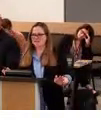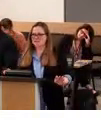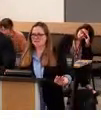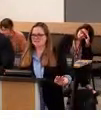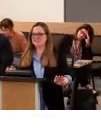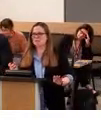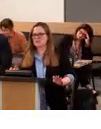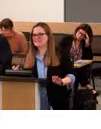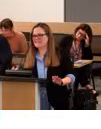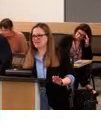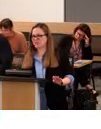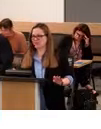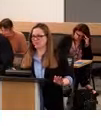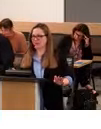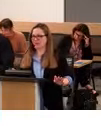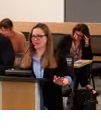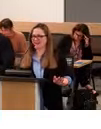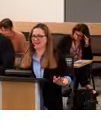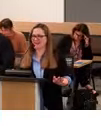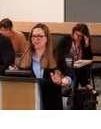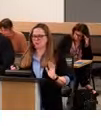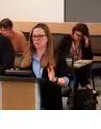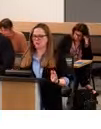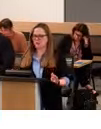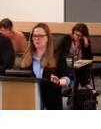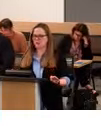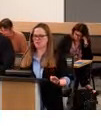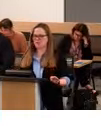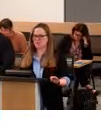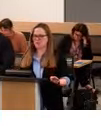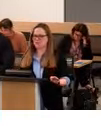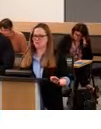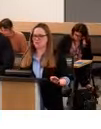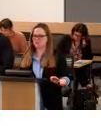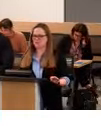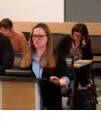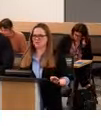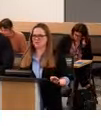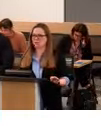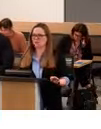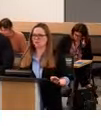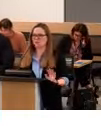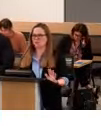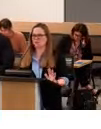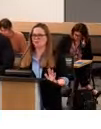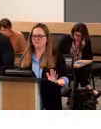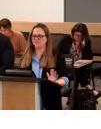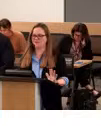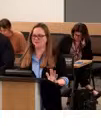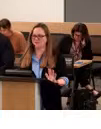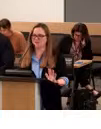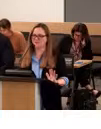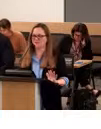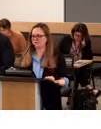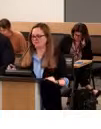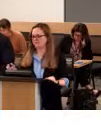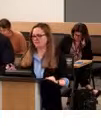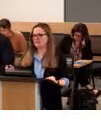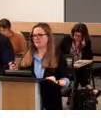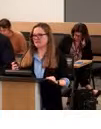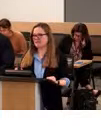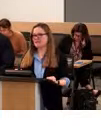As always, take feedback and growth and opportunities for reflection and improving our program very, very